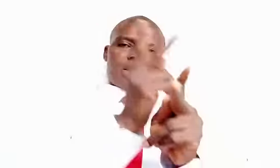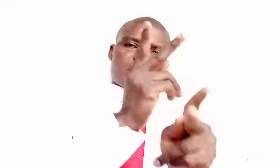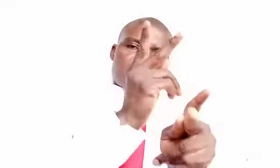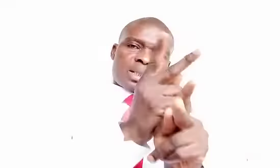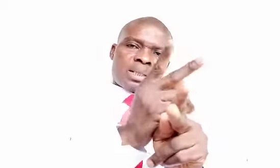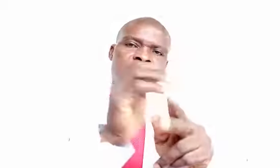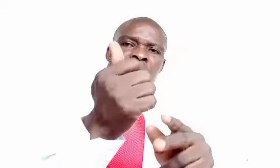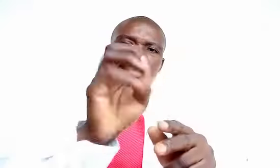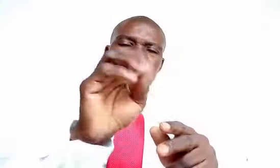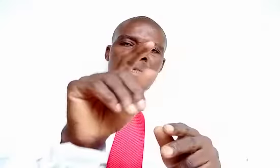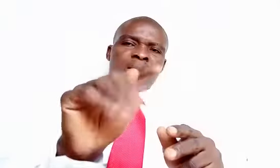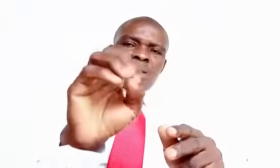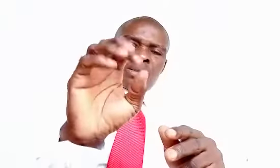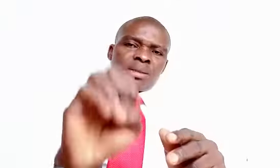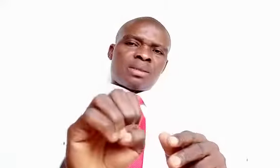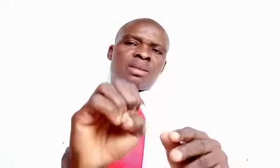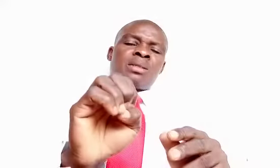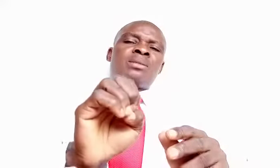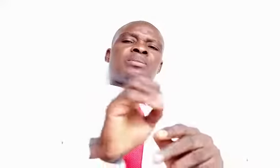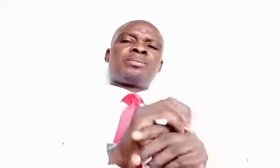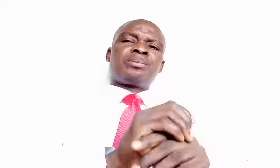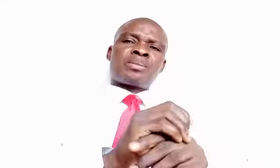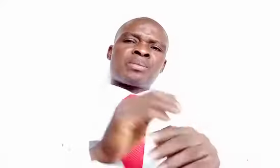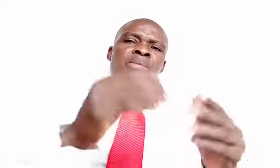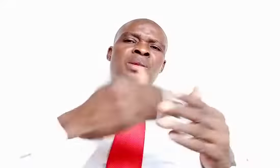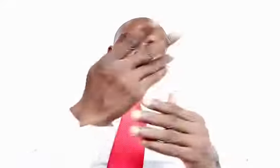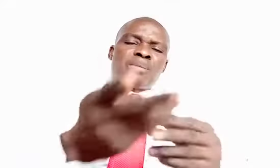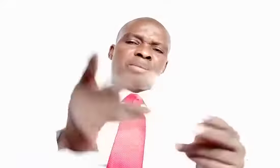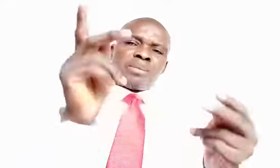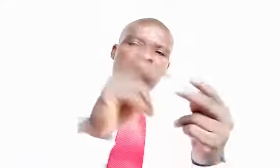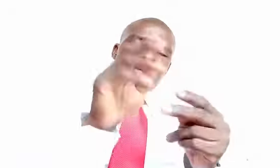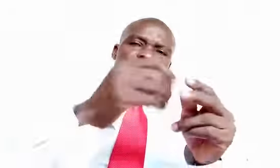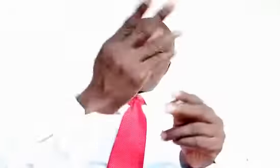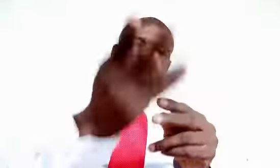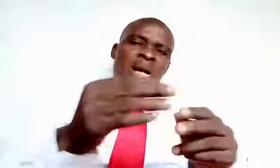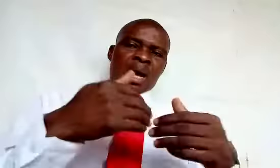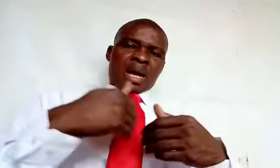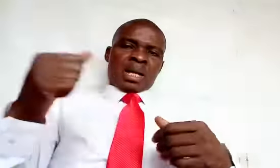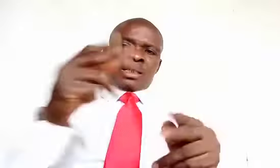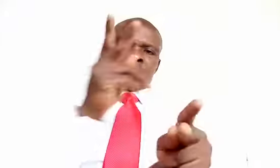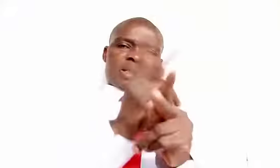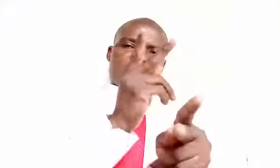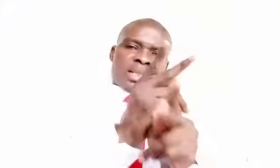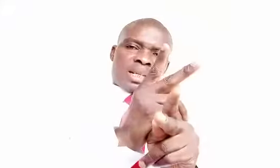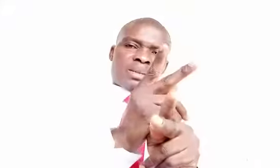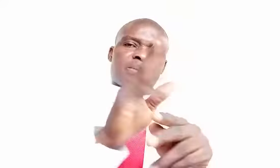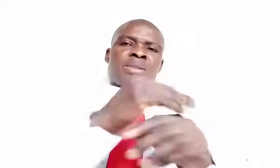have been kept, passive; past perfect, had kept, active; had been kept,